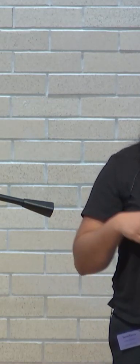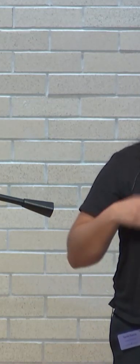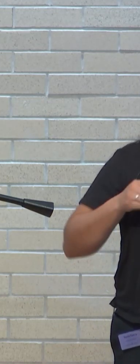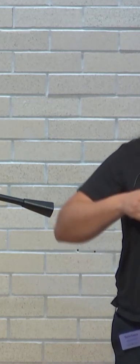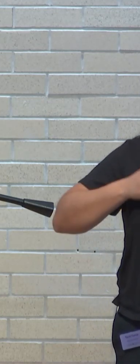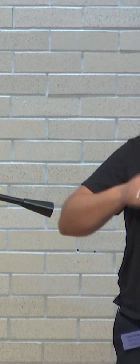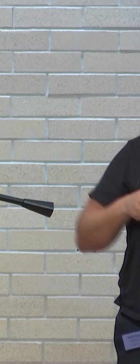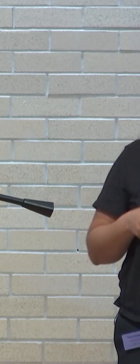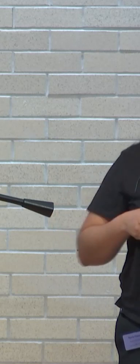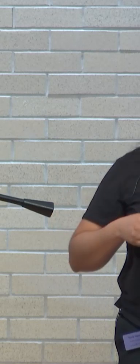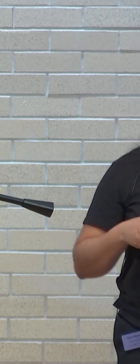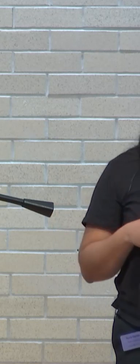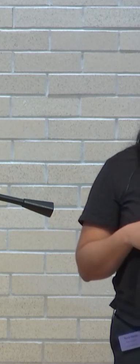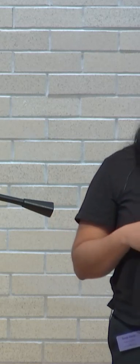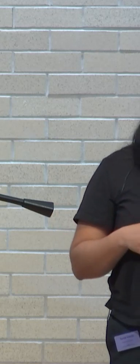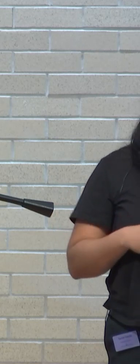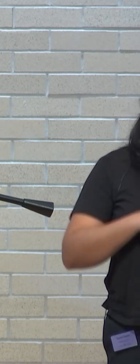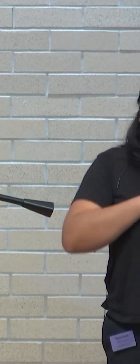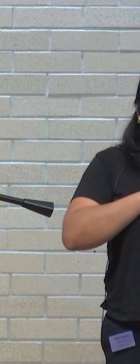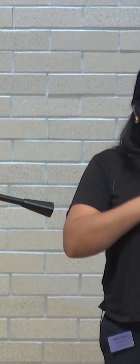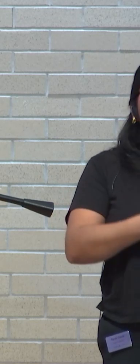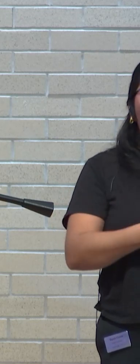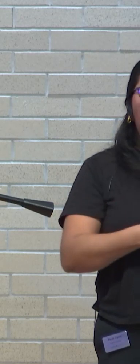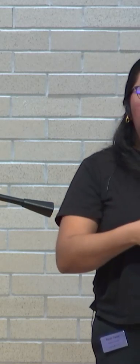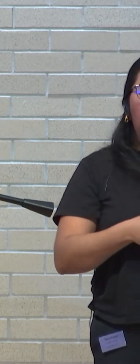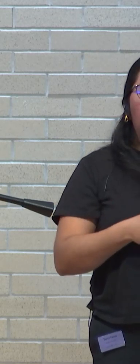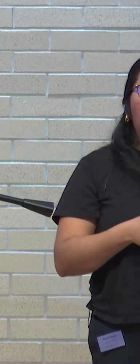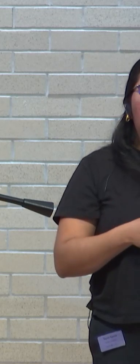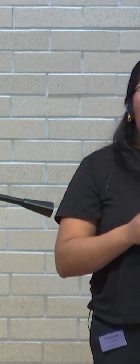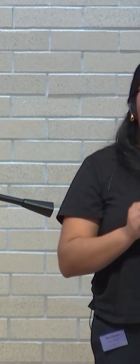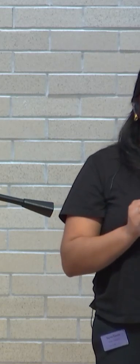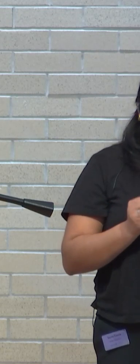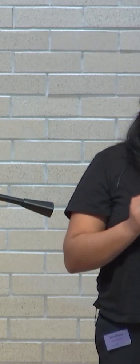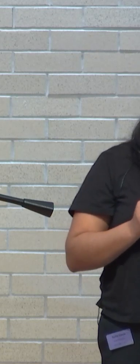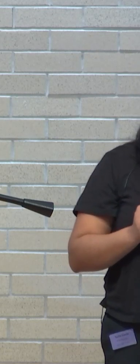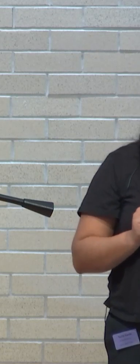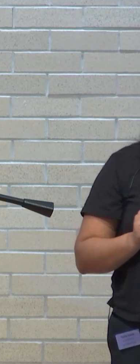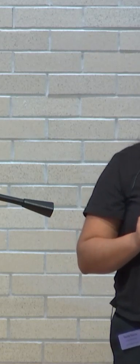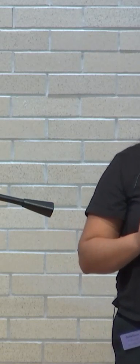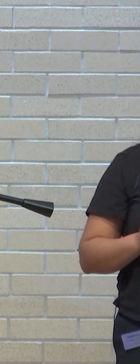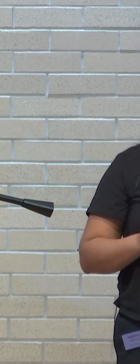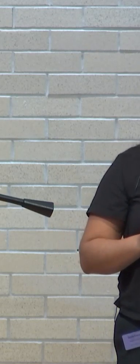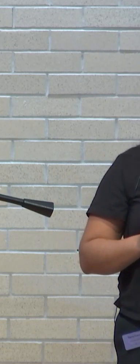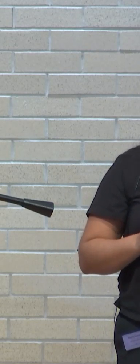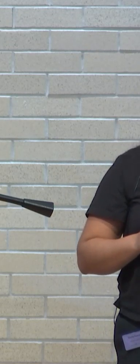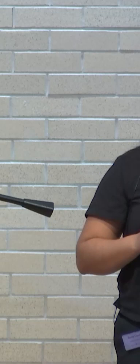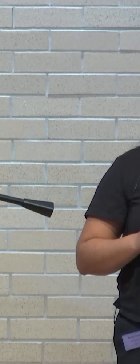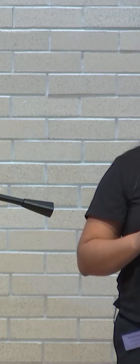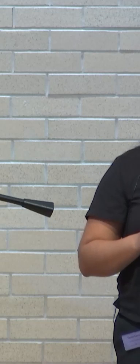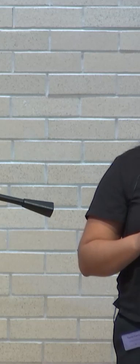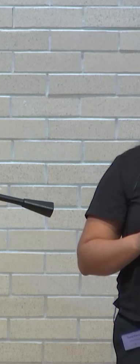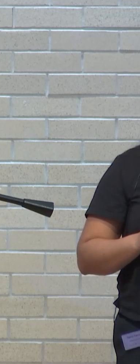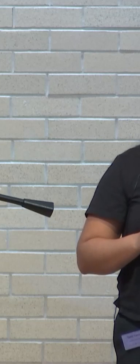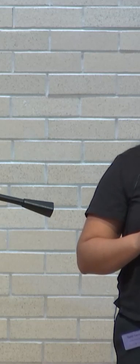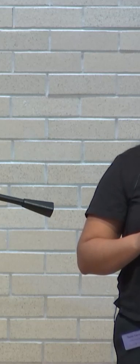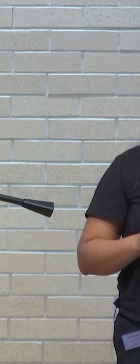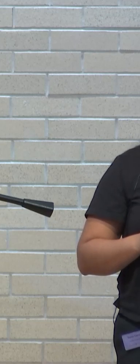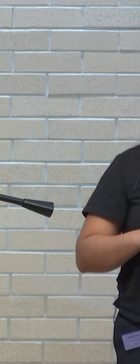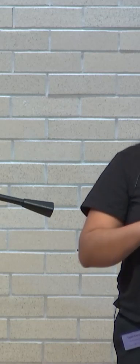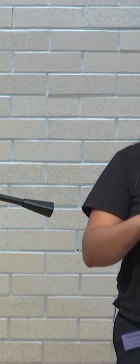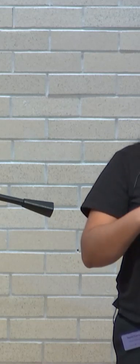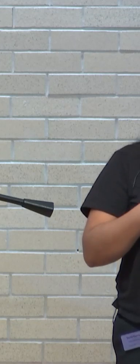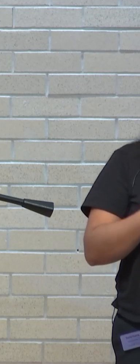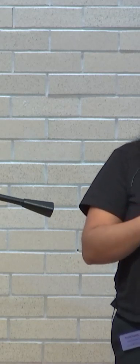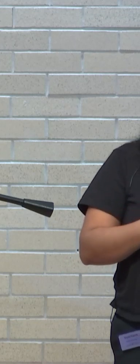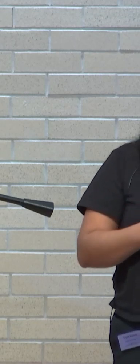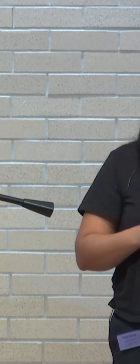weather. Torn, we come to tend. Battered, we come to better. Tethered by this year of yearning,